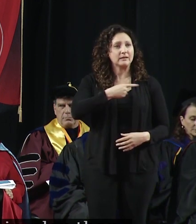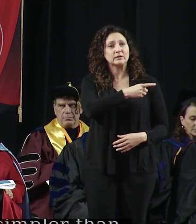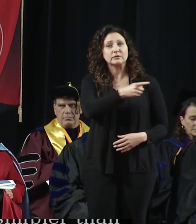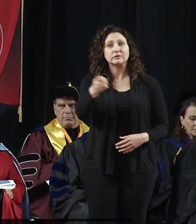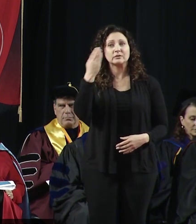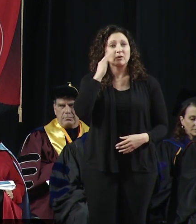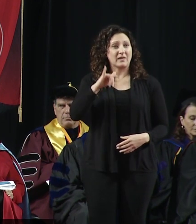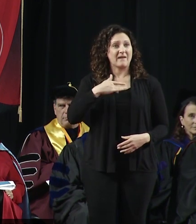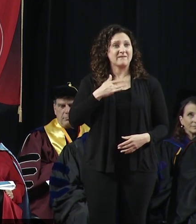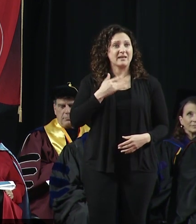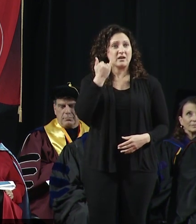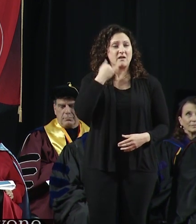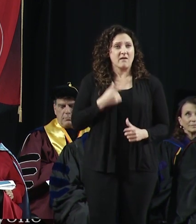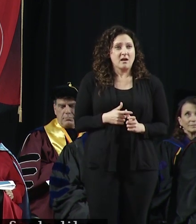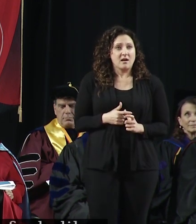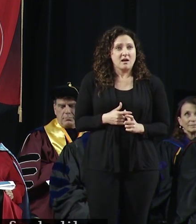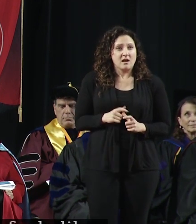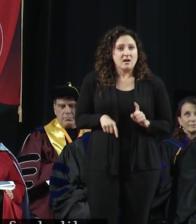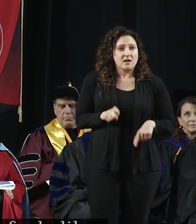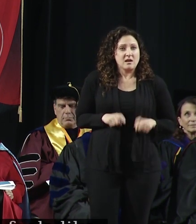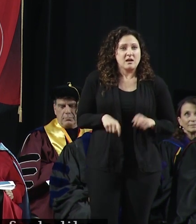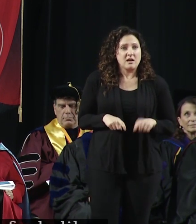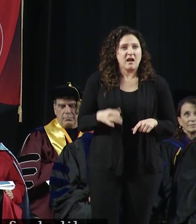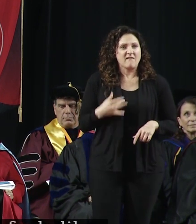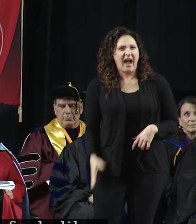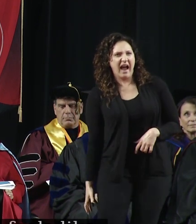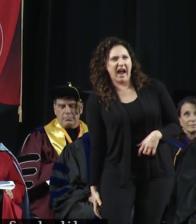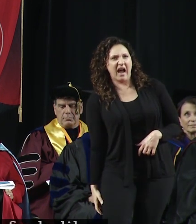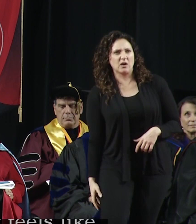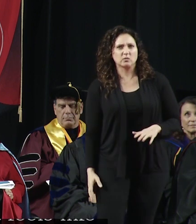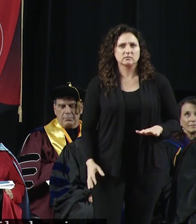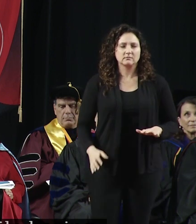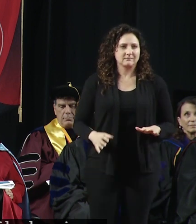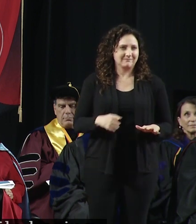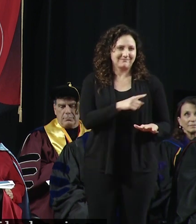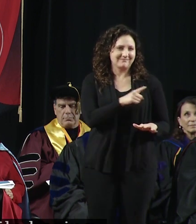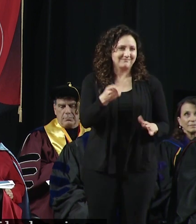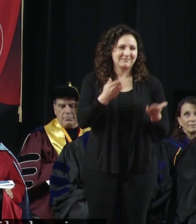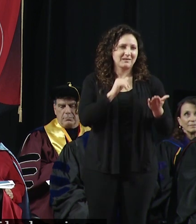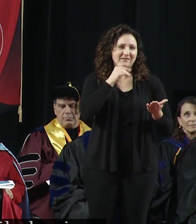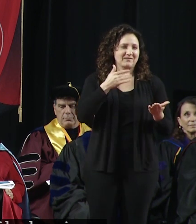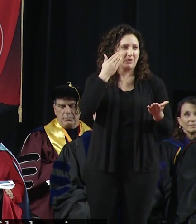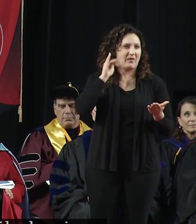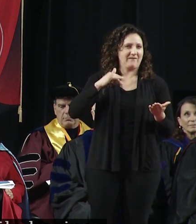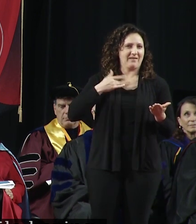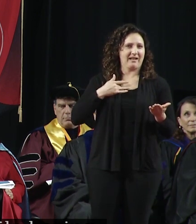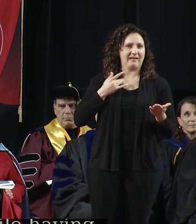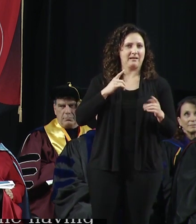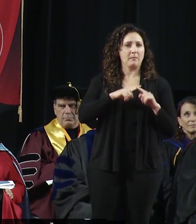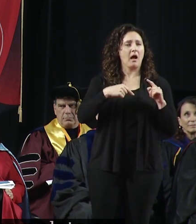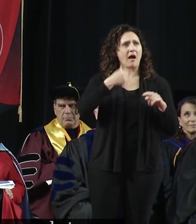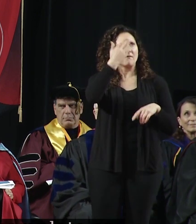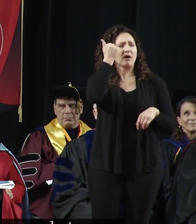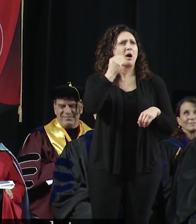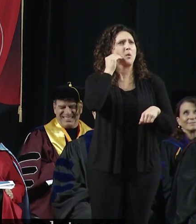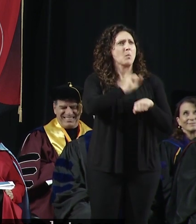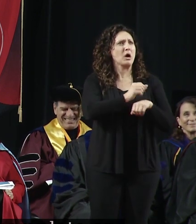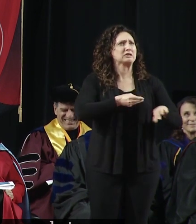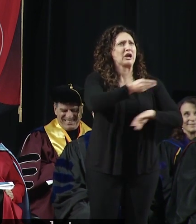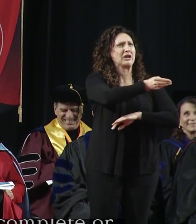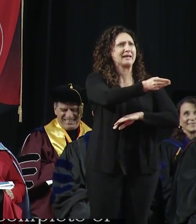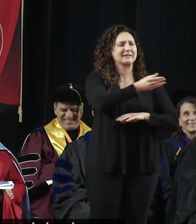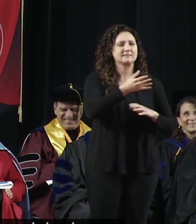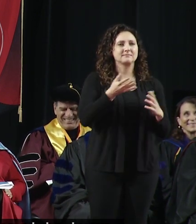like to catch a cramp while having 5 more sprints to complete, or remembering that you forgot to turn in an assignment while on the free throw line.